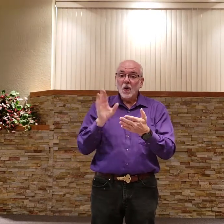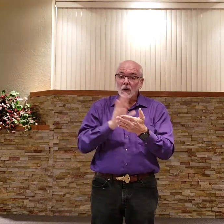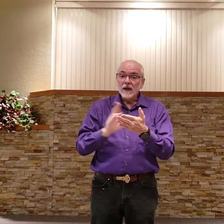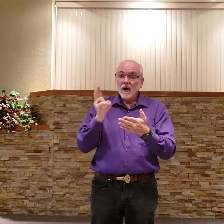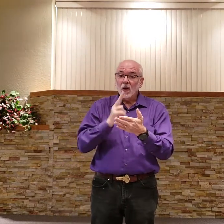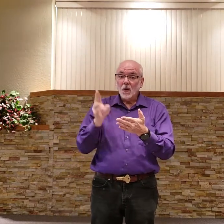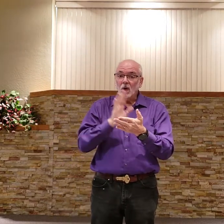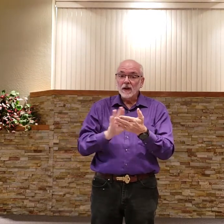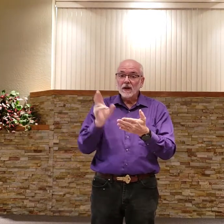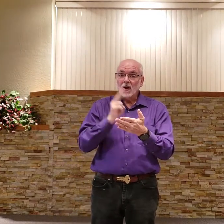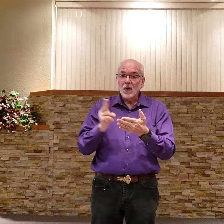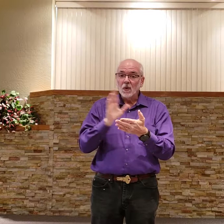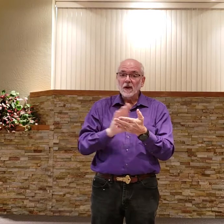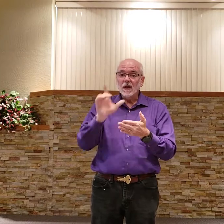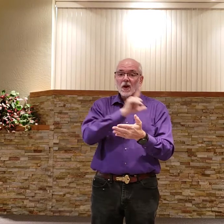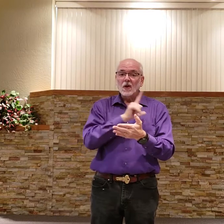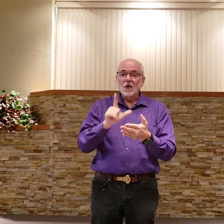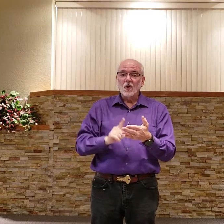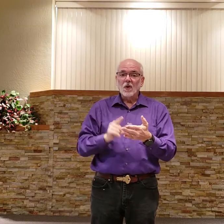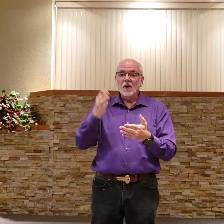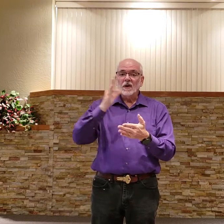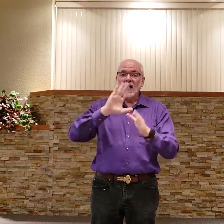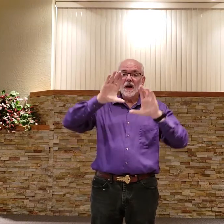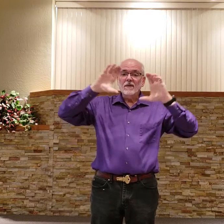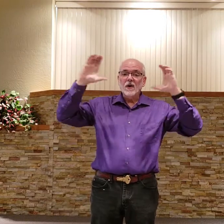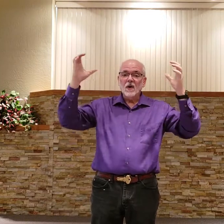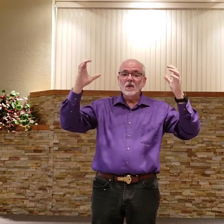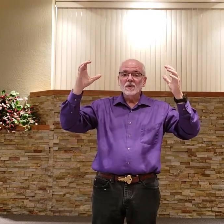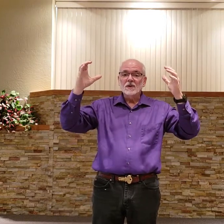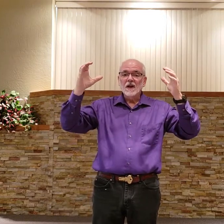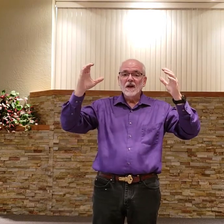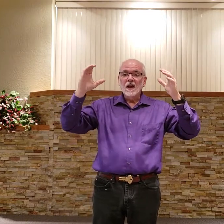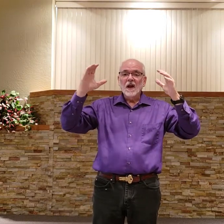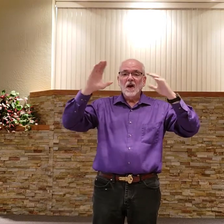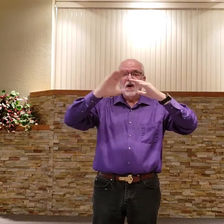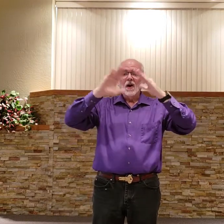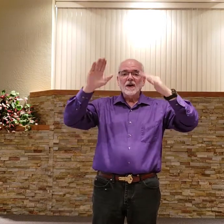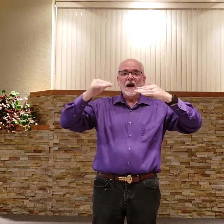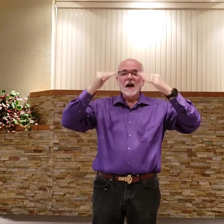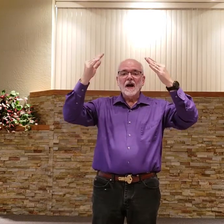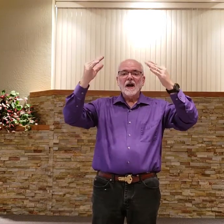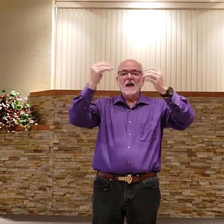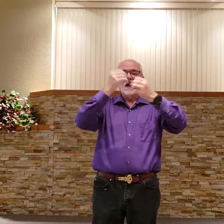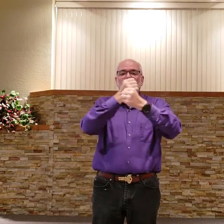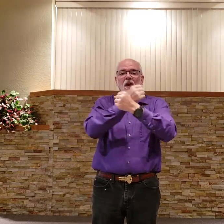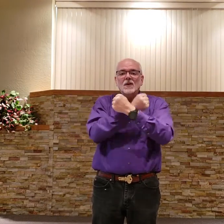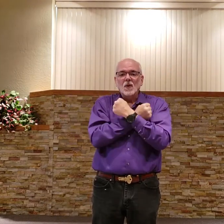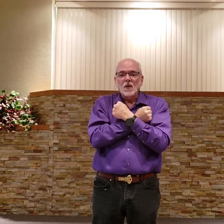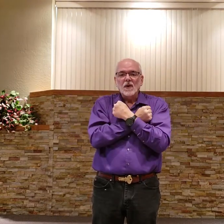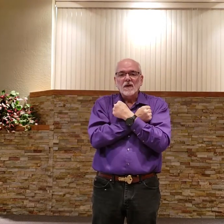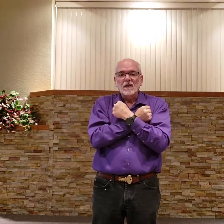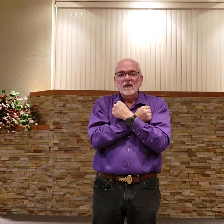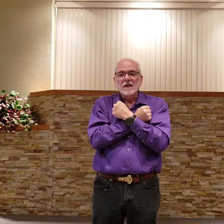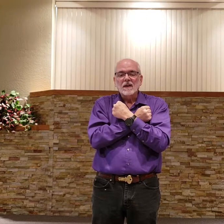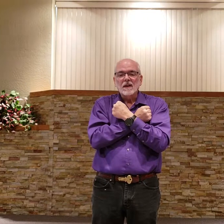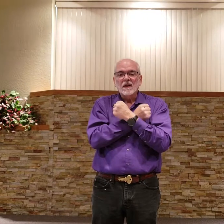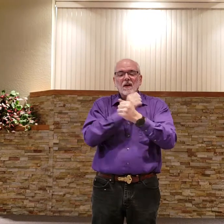Holy, holy, holy. Lord God of hosts, on high adored,